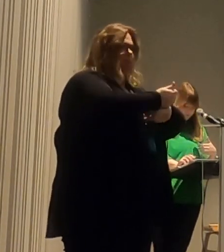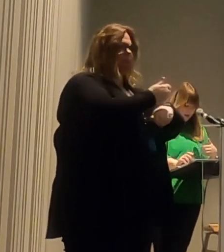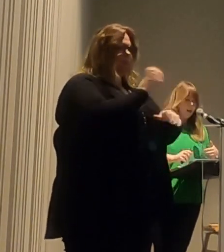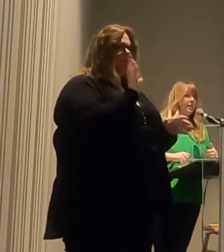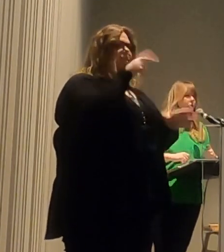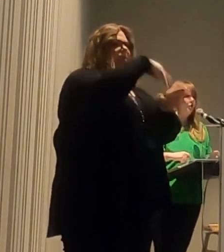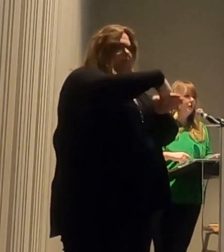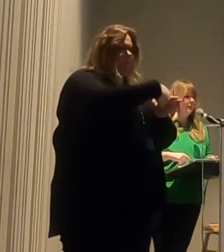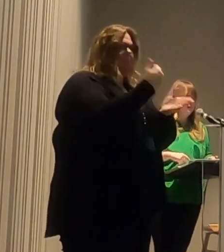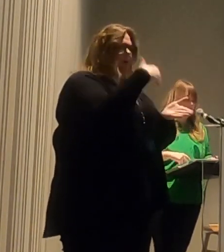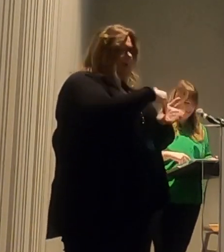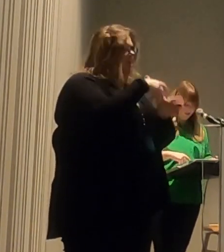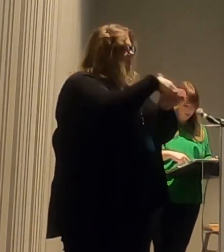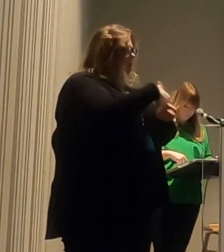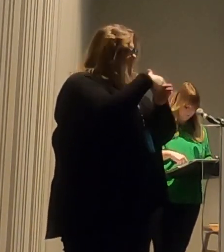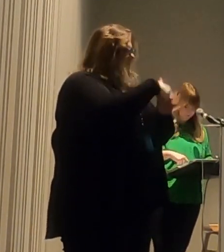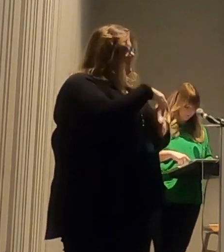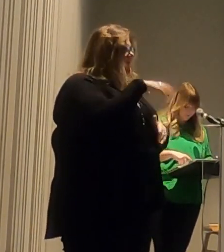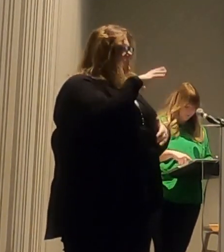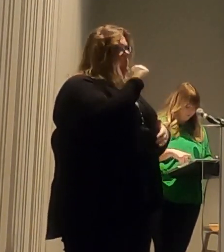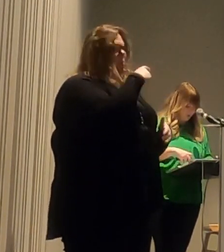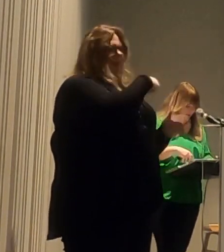symbol, can cure illness.